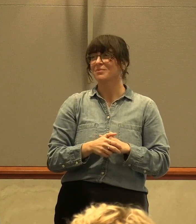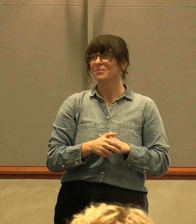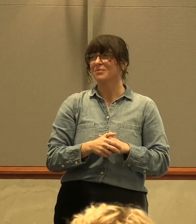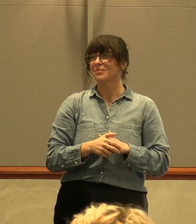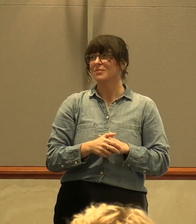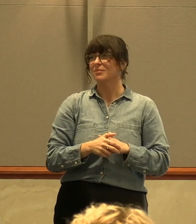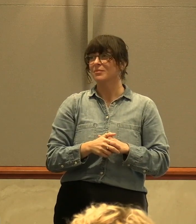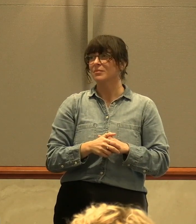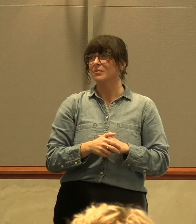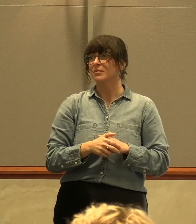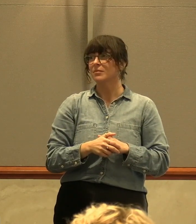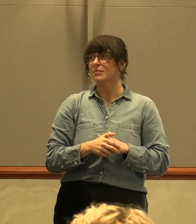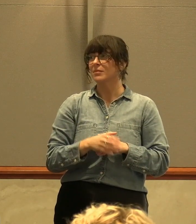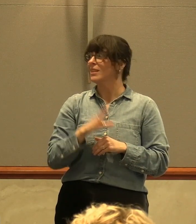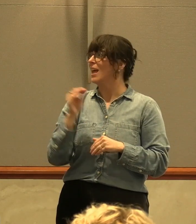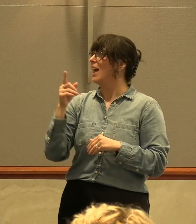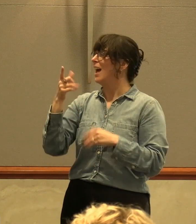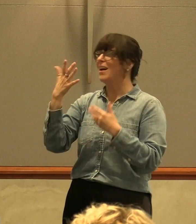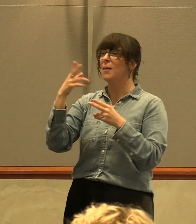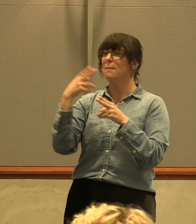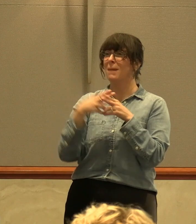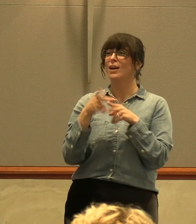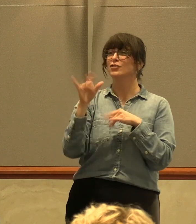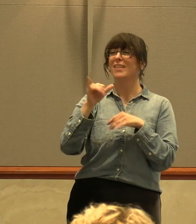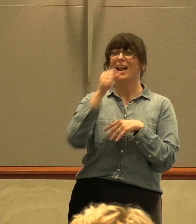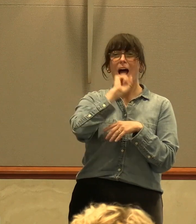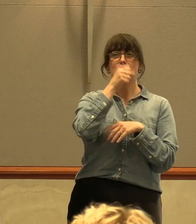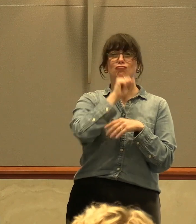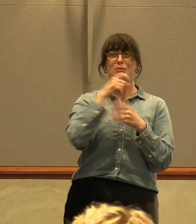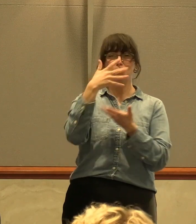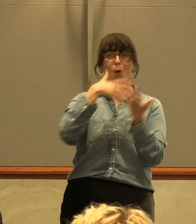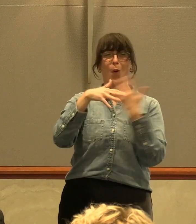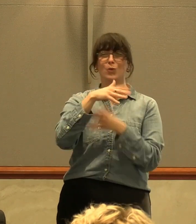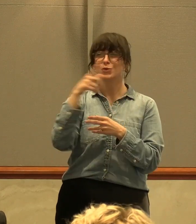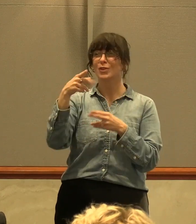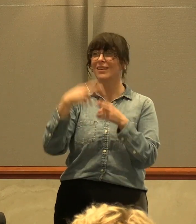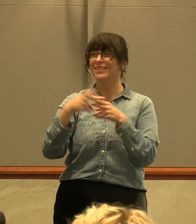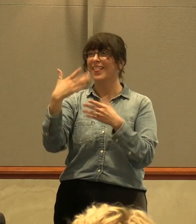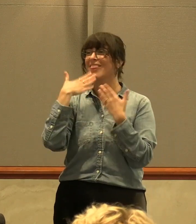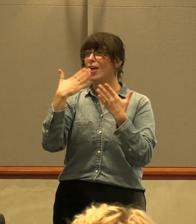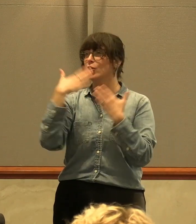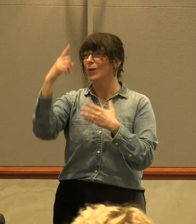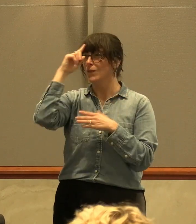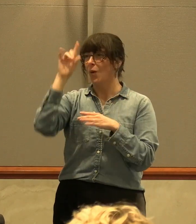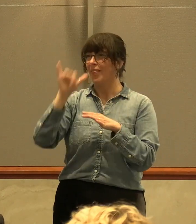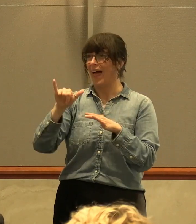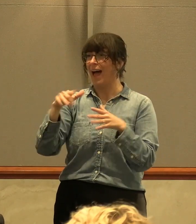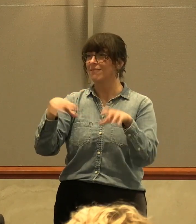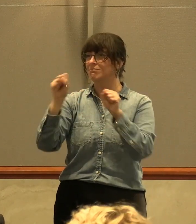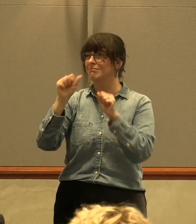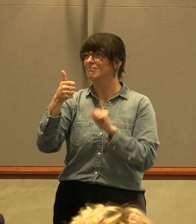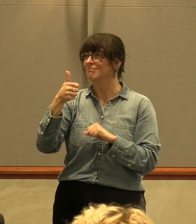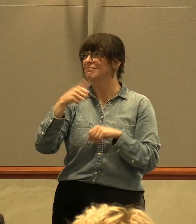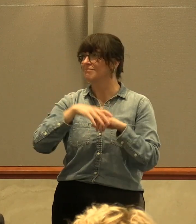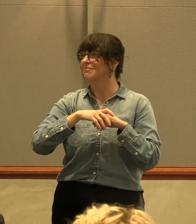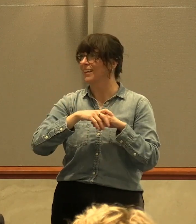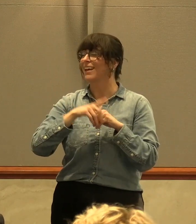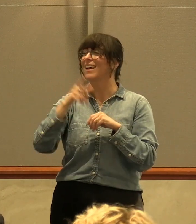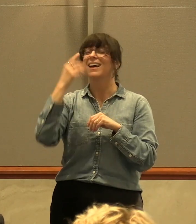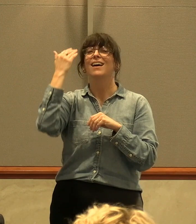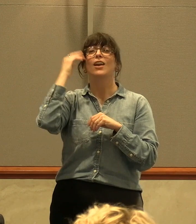And Galia, you mentioned that ice cream social. Thank you for doing that. You see,